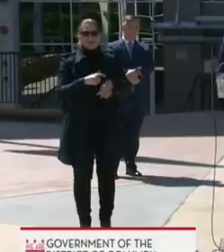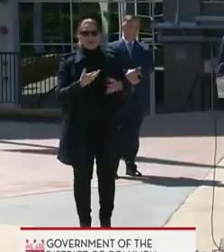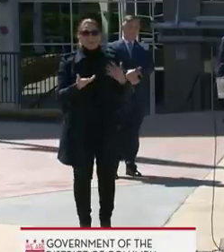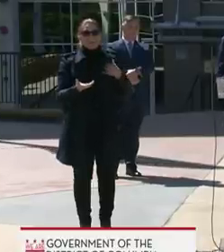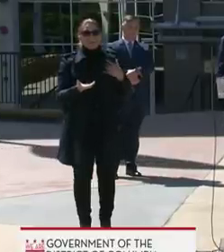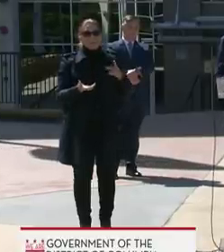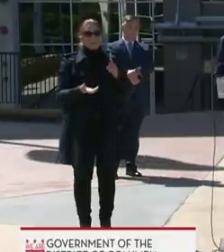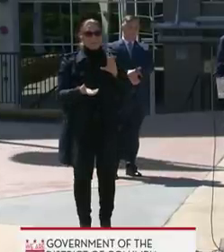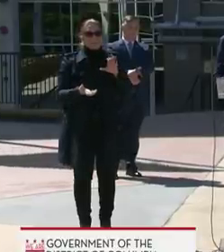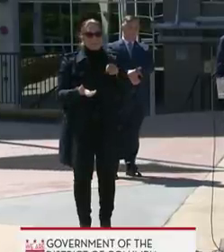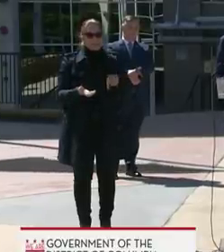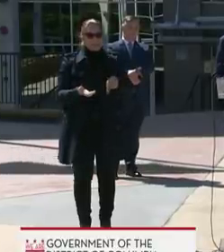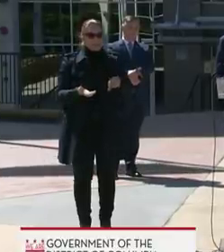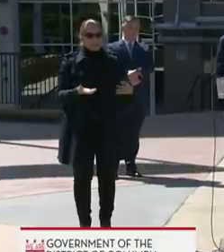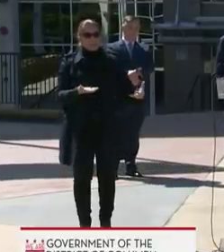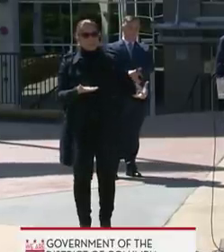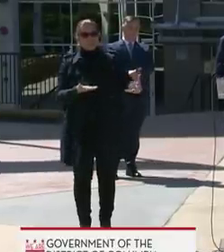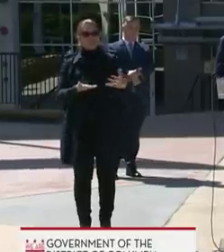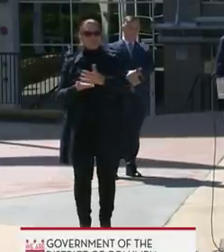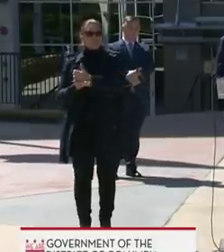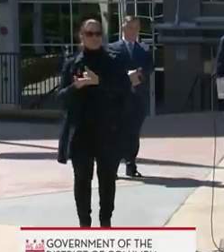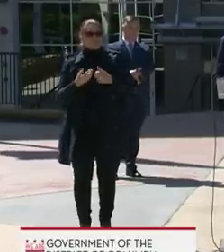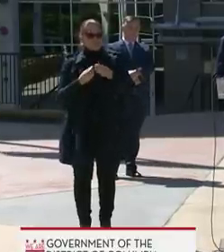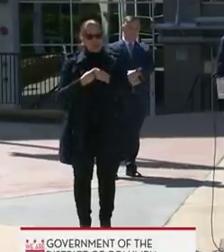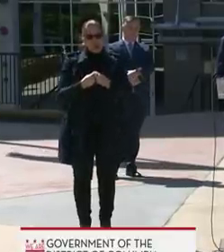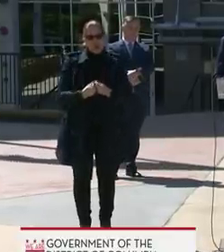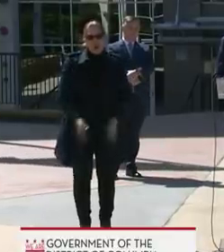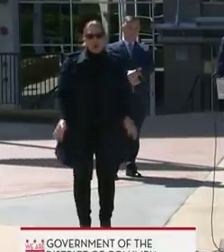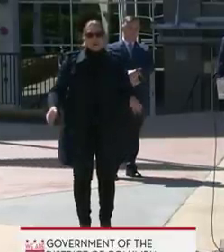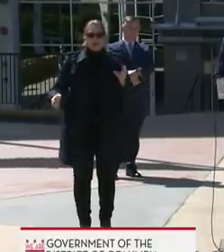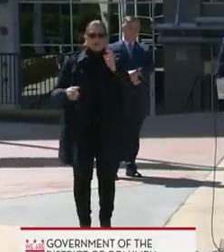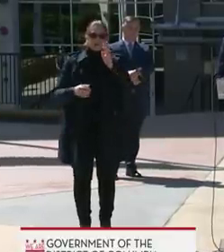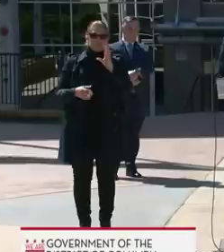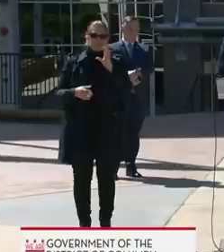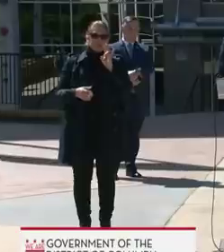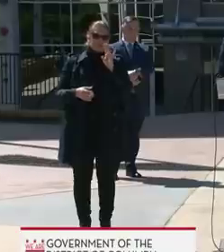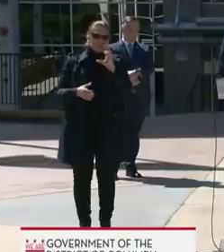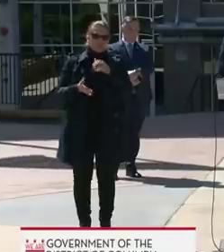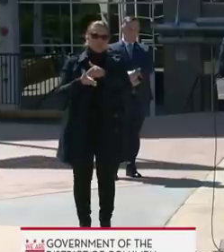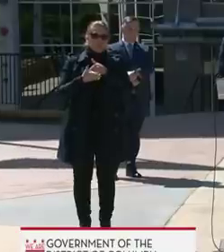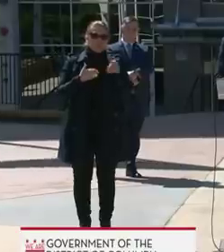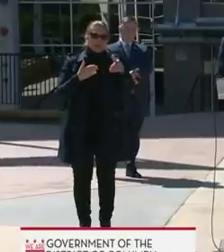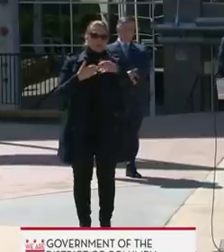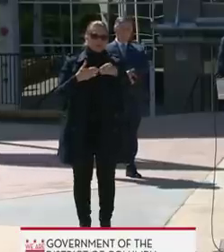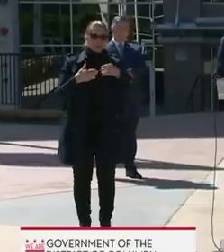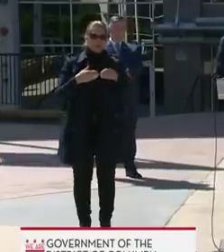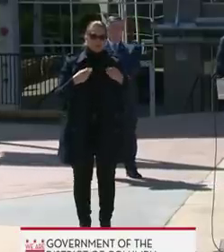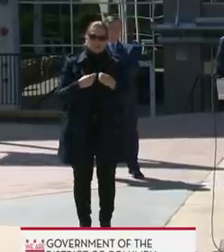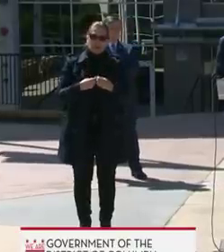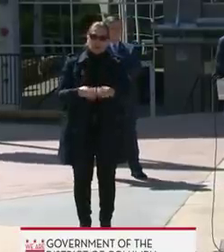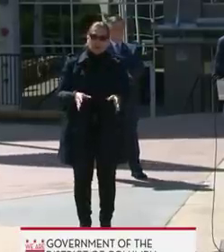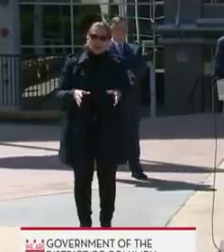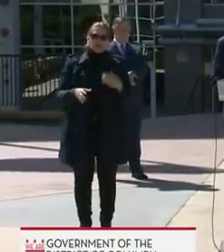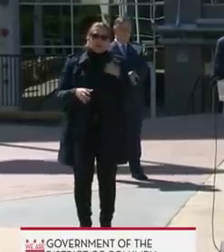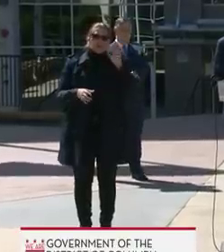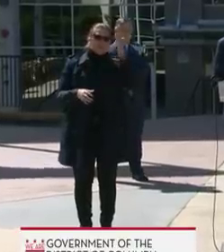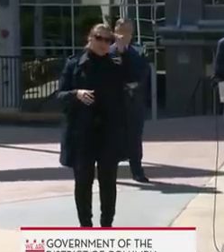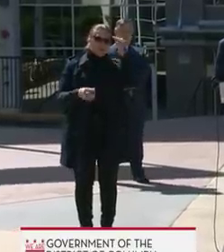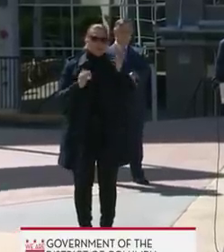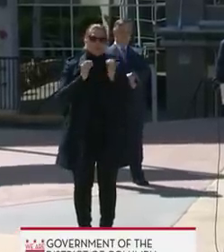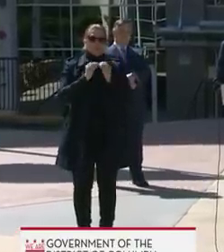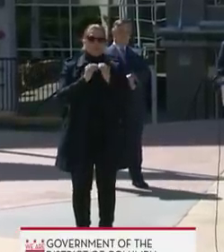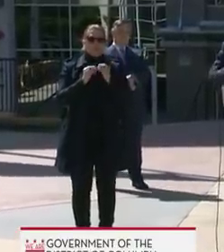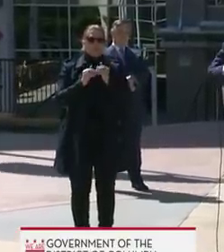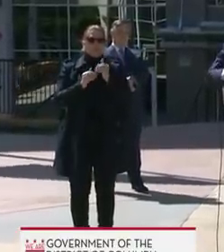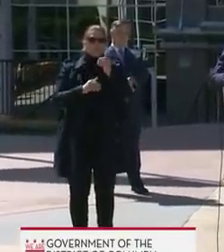will have a better refined number before May 6th. I think everybody has to assume that this budget